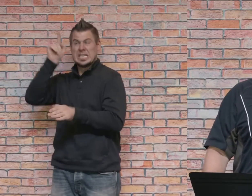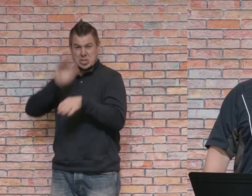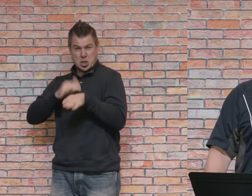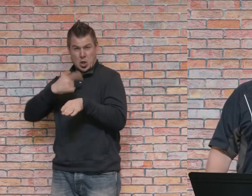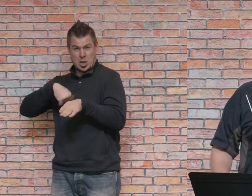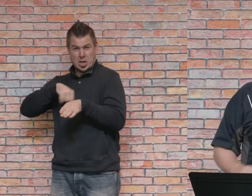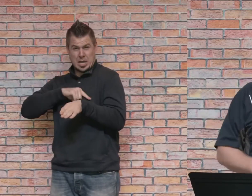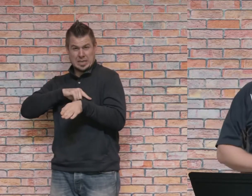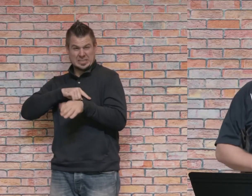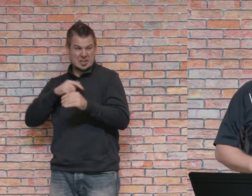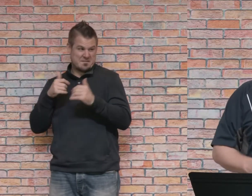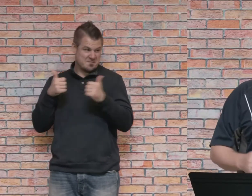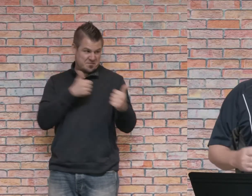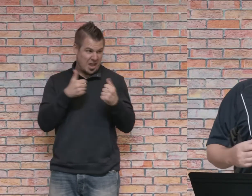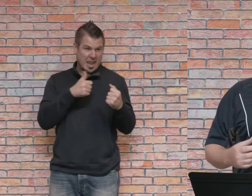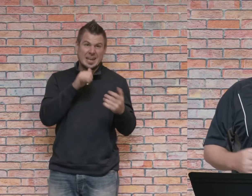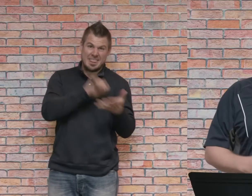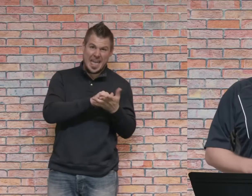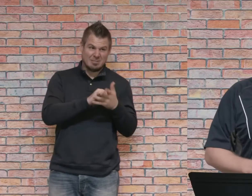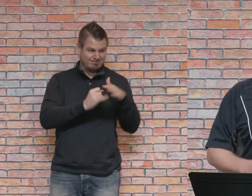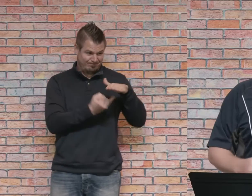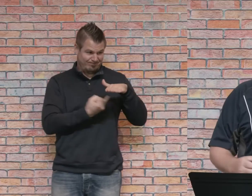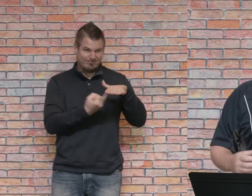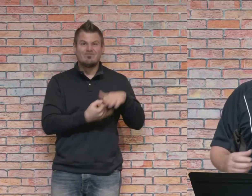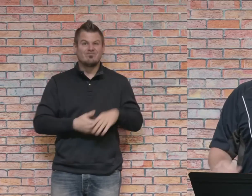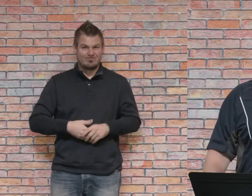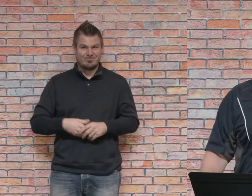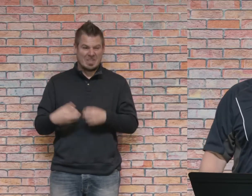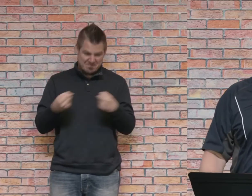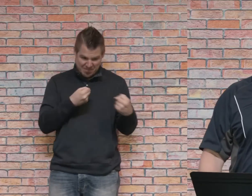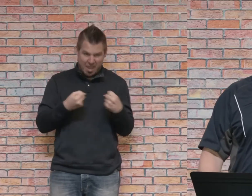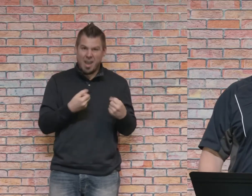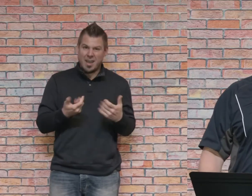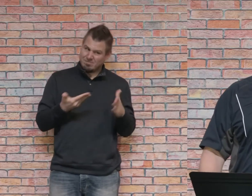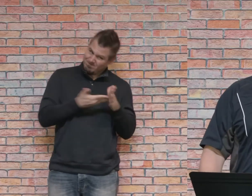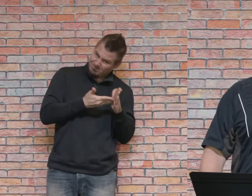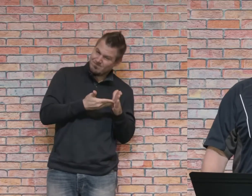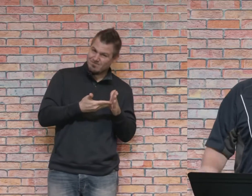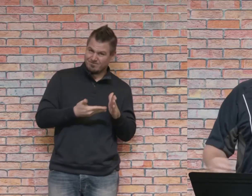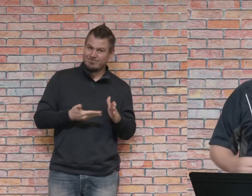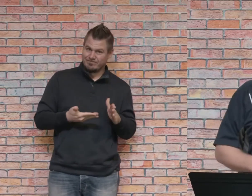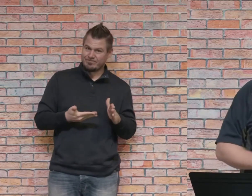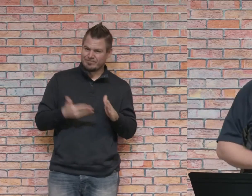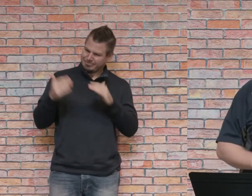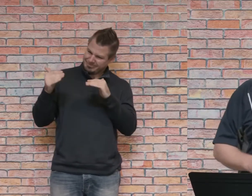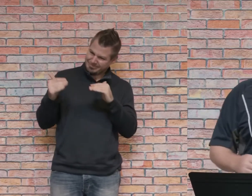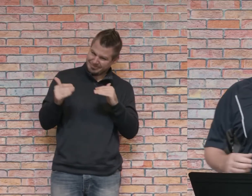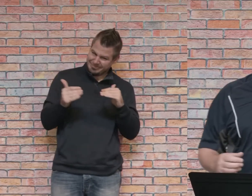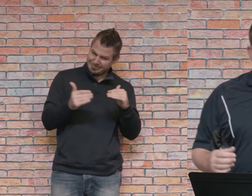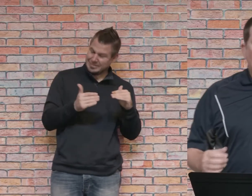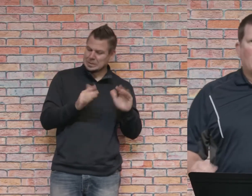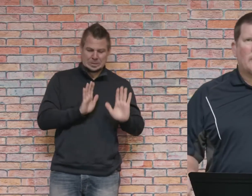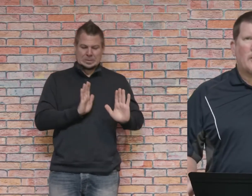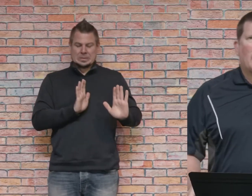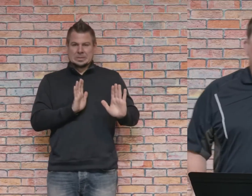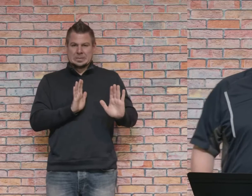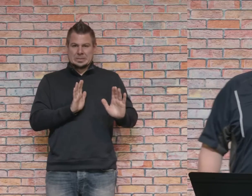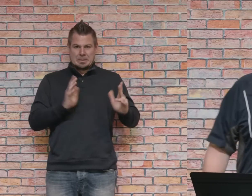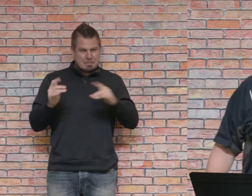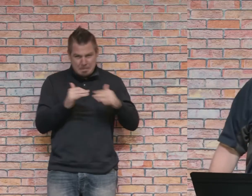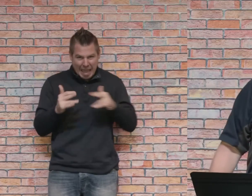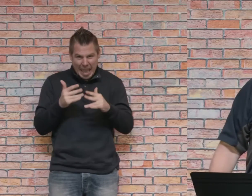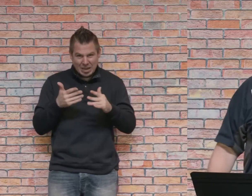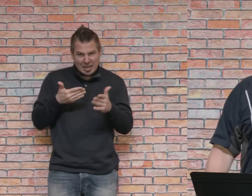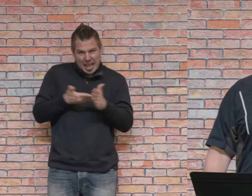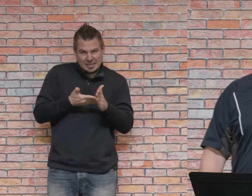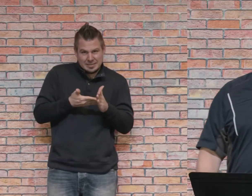towards isolation. And that's what we're going to do. We're going to fight this drift. And when you fight the drift, you begin to live the life